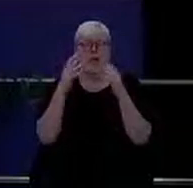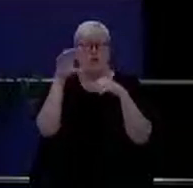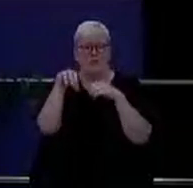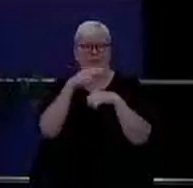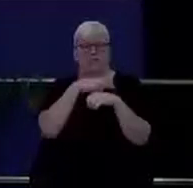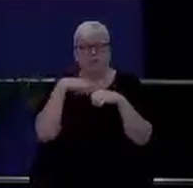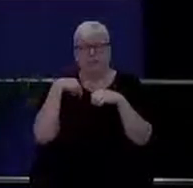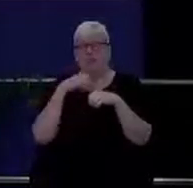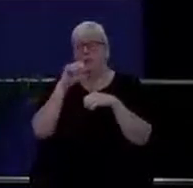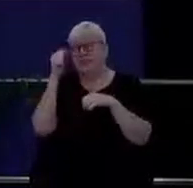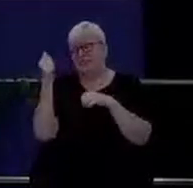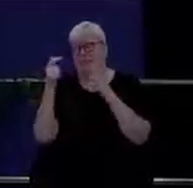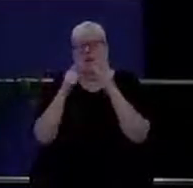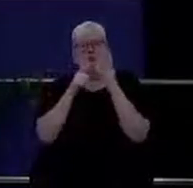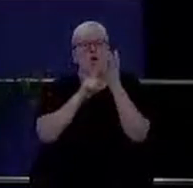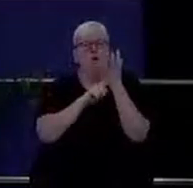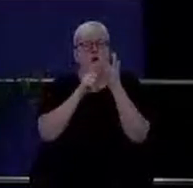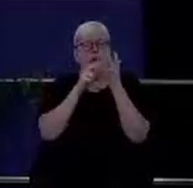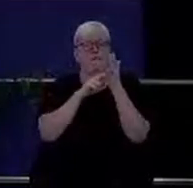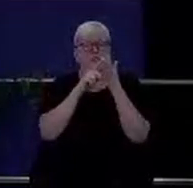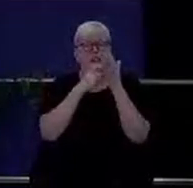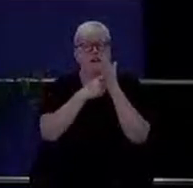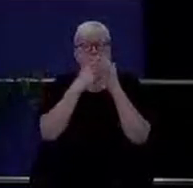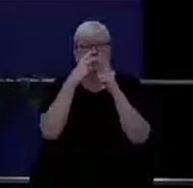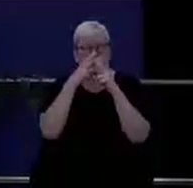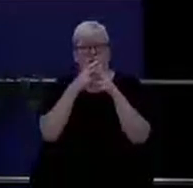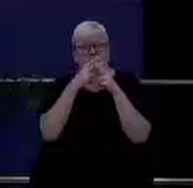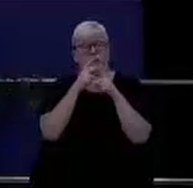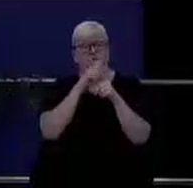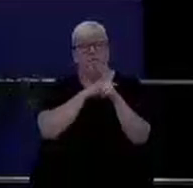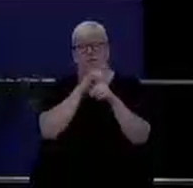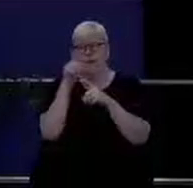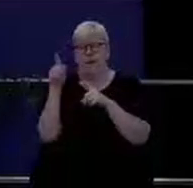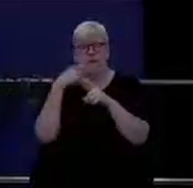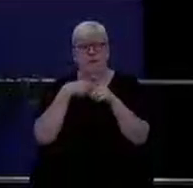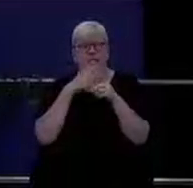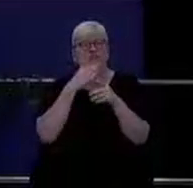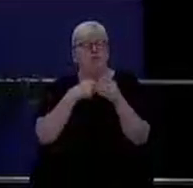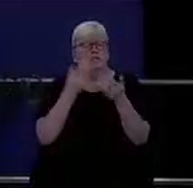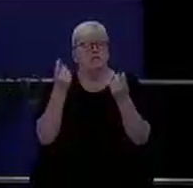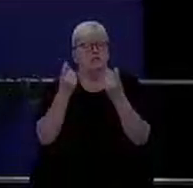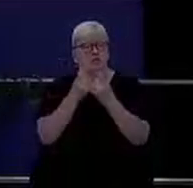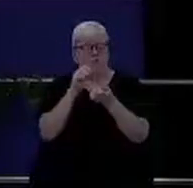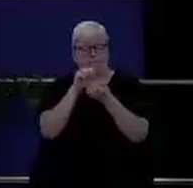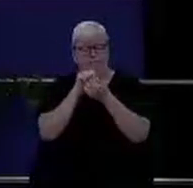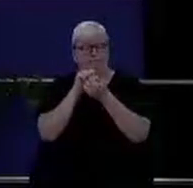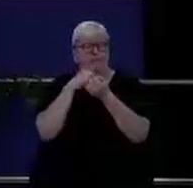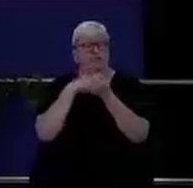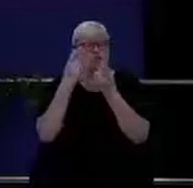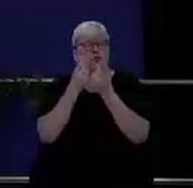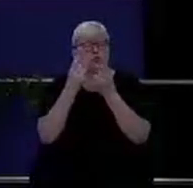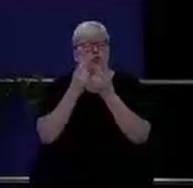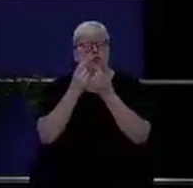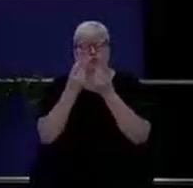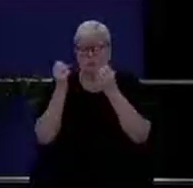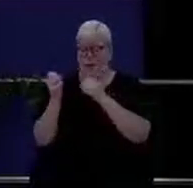our neighbour, Oliver, maintains it for them. In exchange, he uses it to store his tools. When I moved